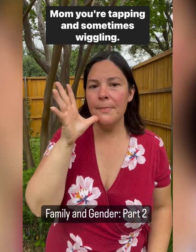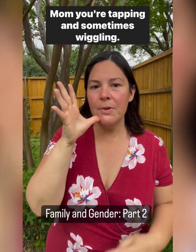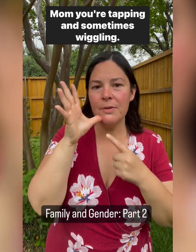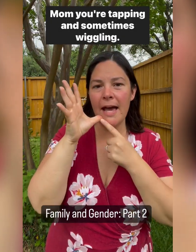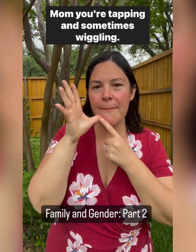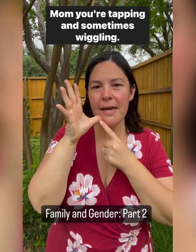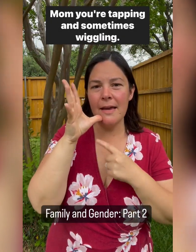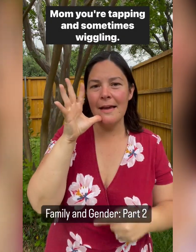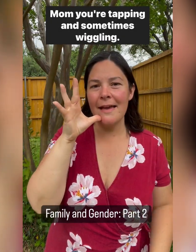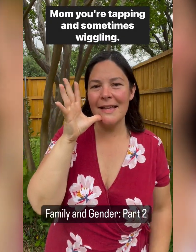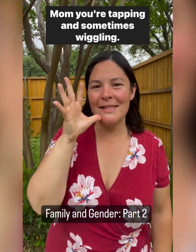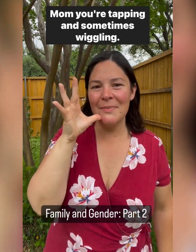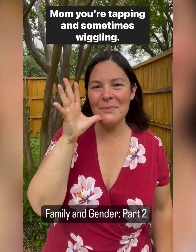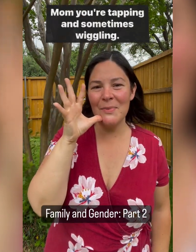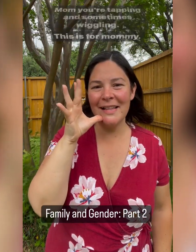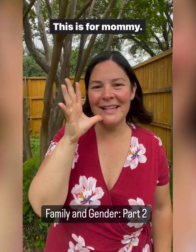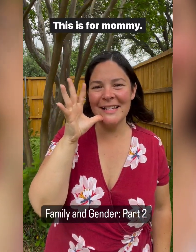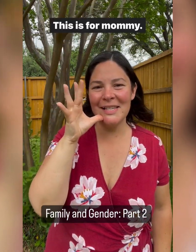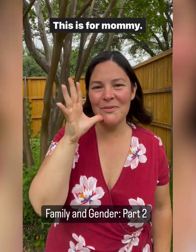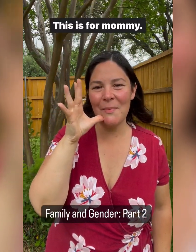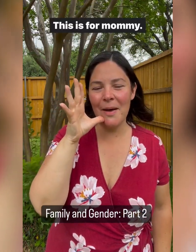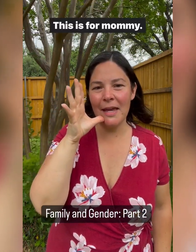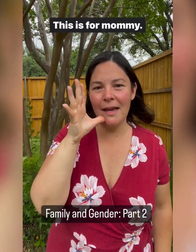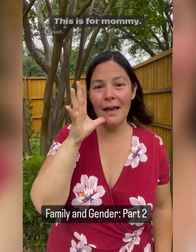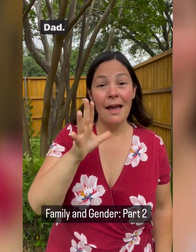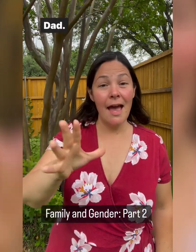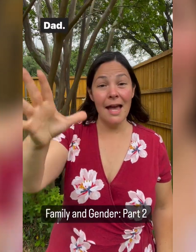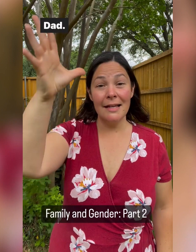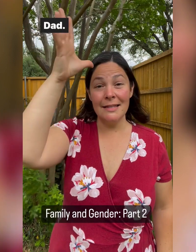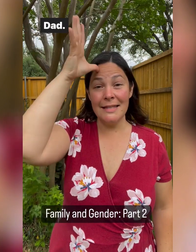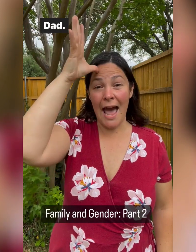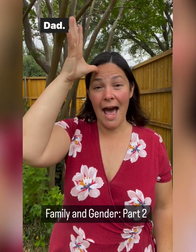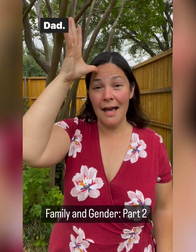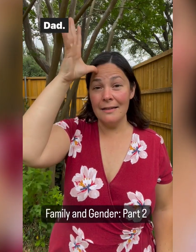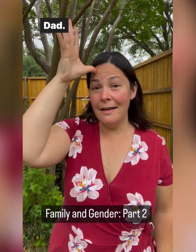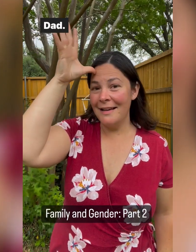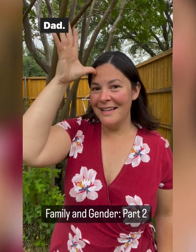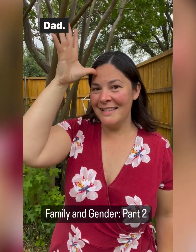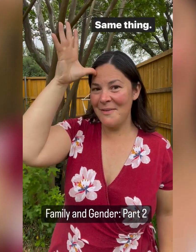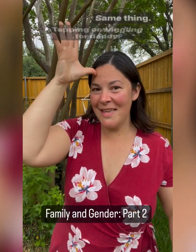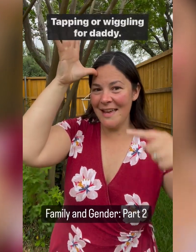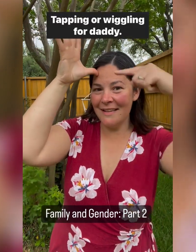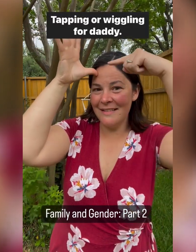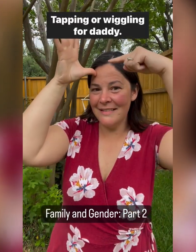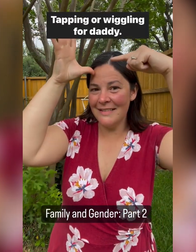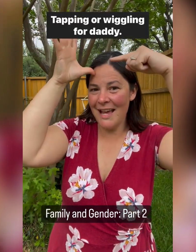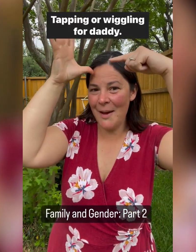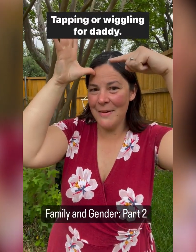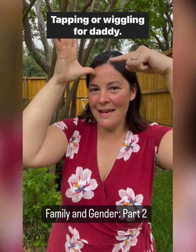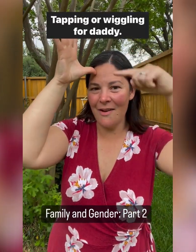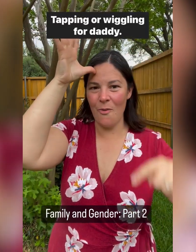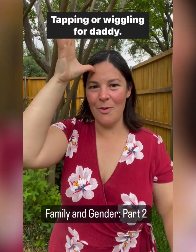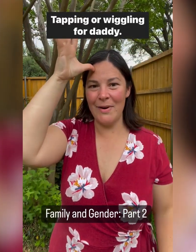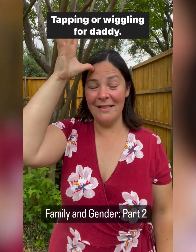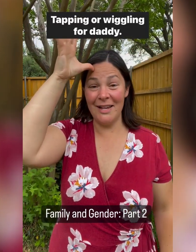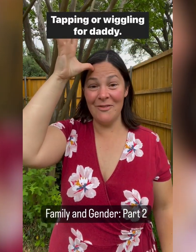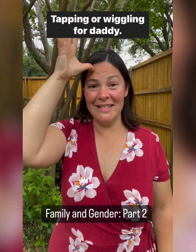you're tapping and sometimes wiggling. This is for mommy. Dad, same thing, tapping or wiggling for